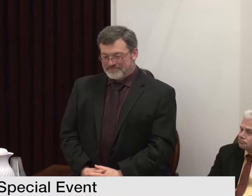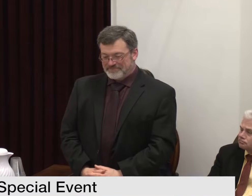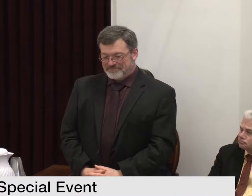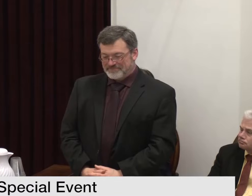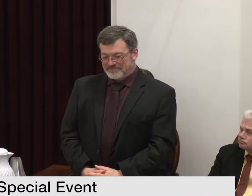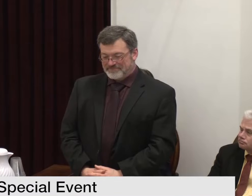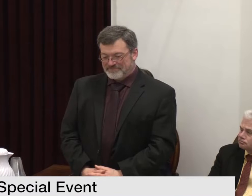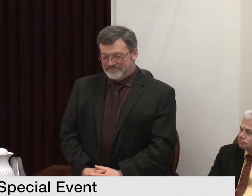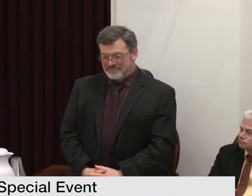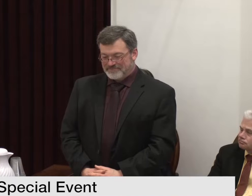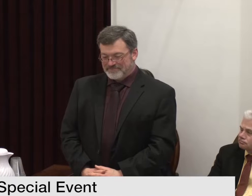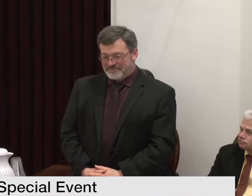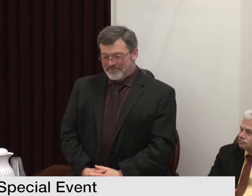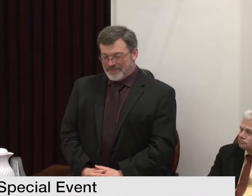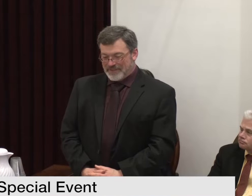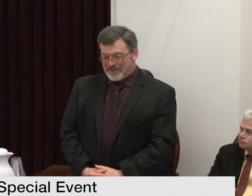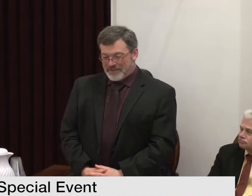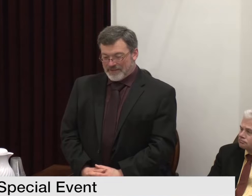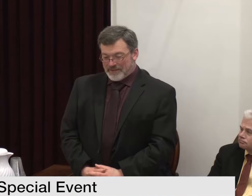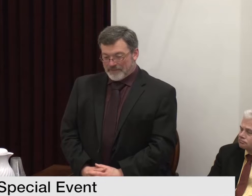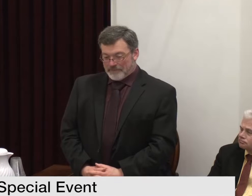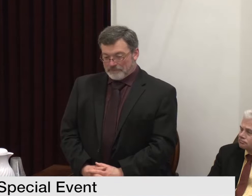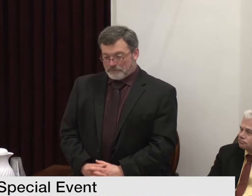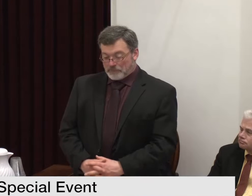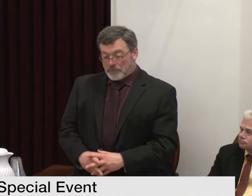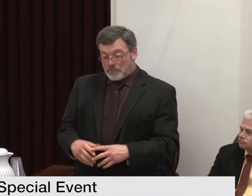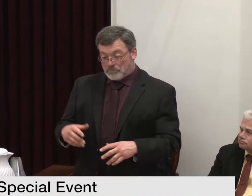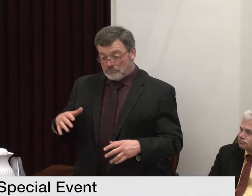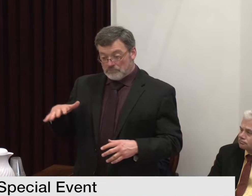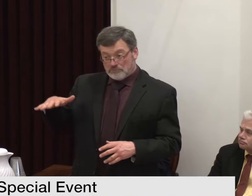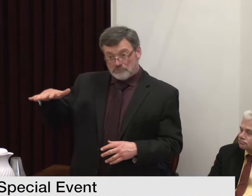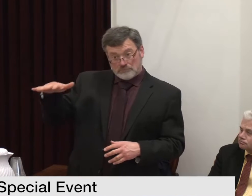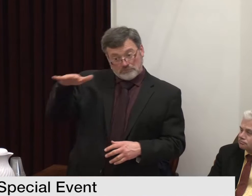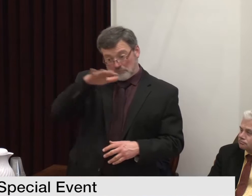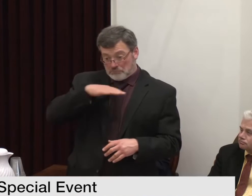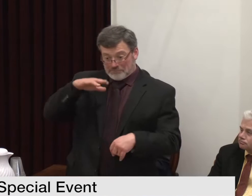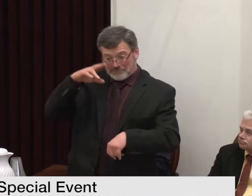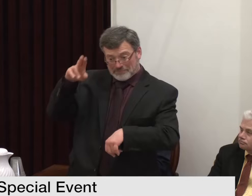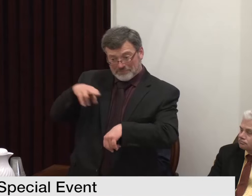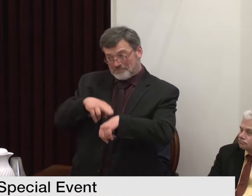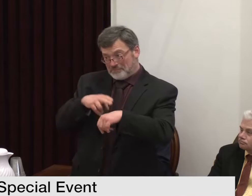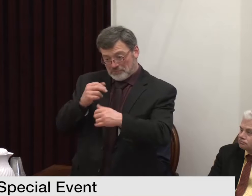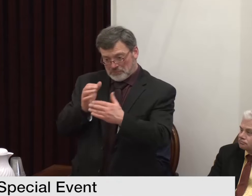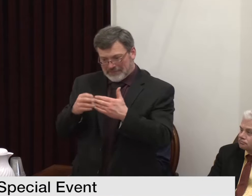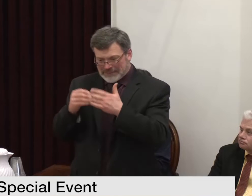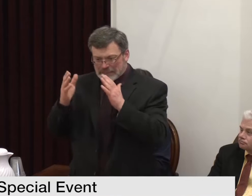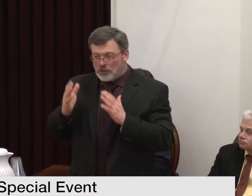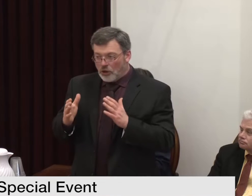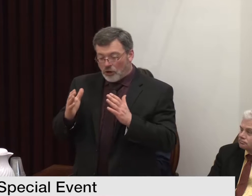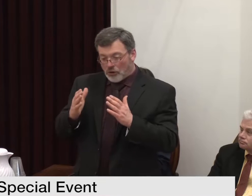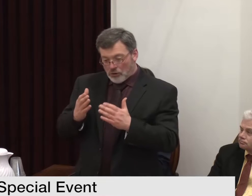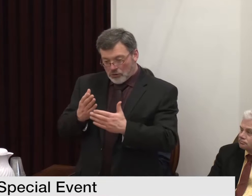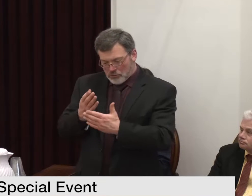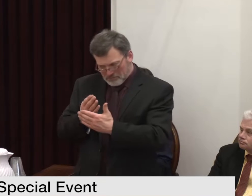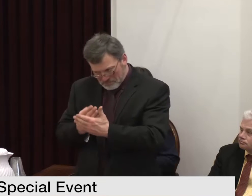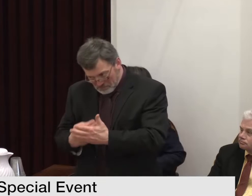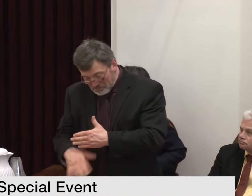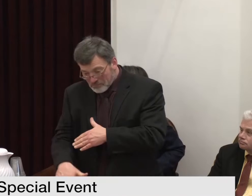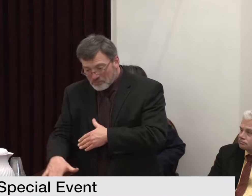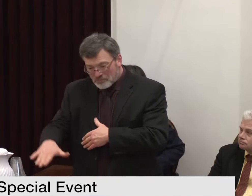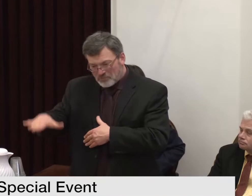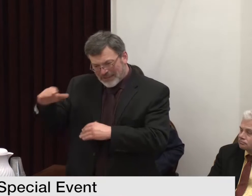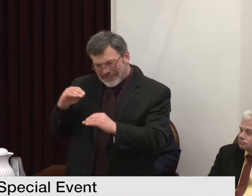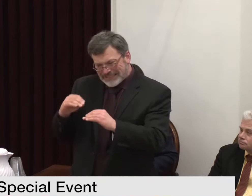A nation-leading cradle-to-career education system is essential to keeping and attracting more working families and